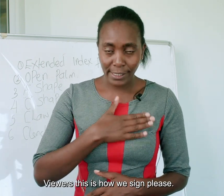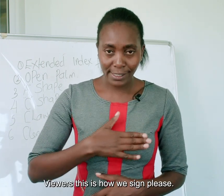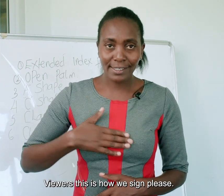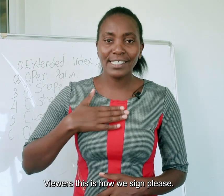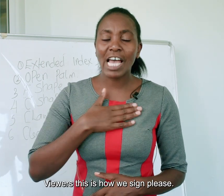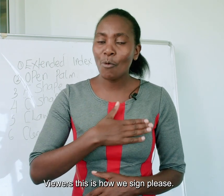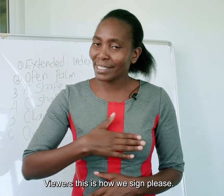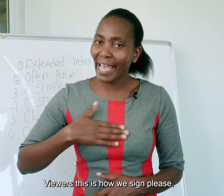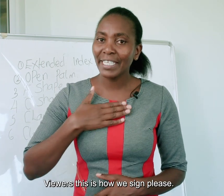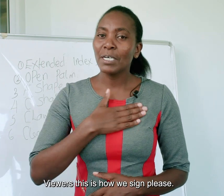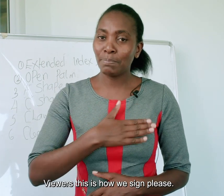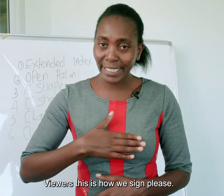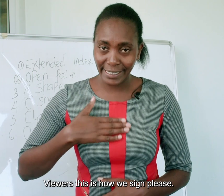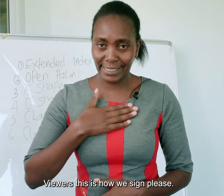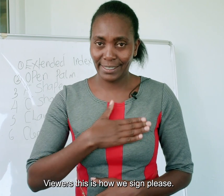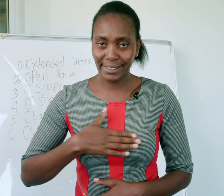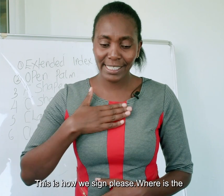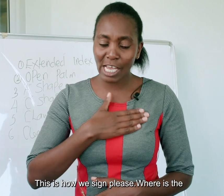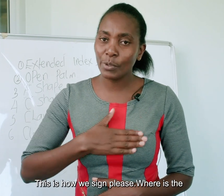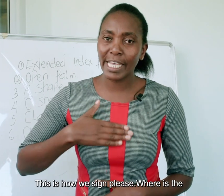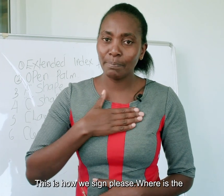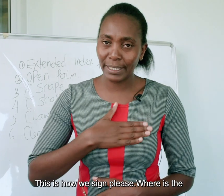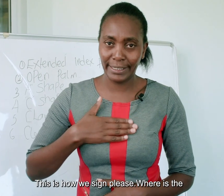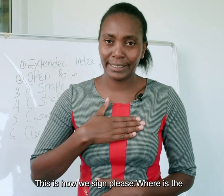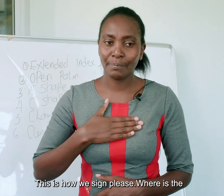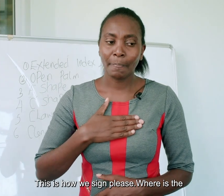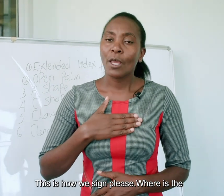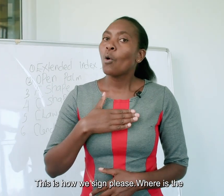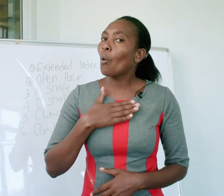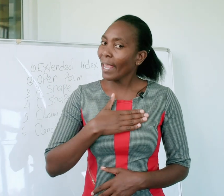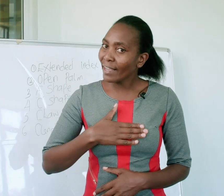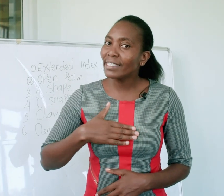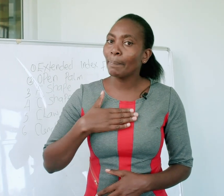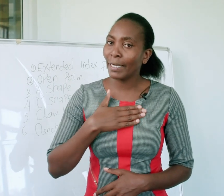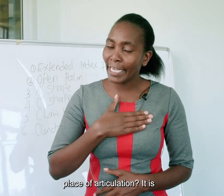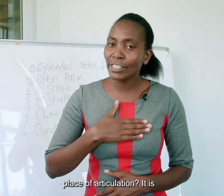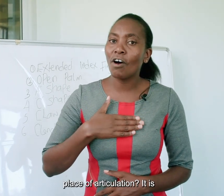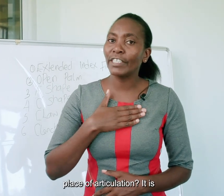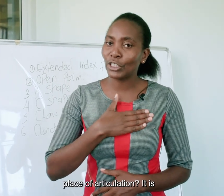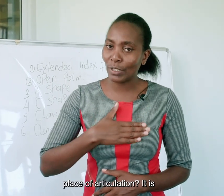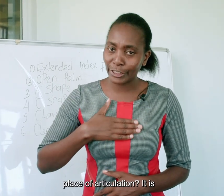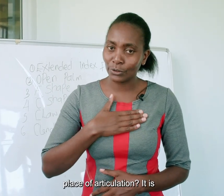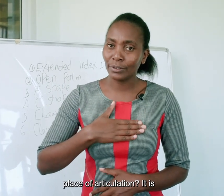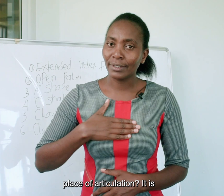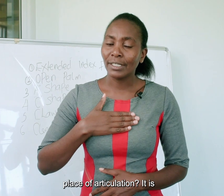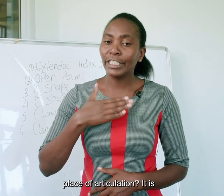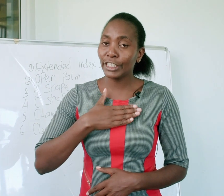Viewers, this is how we sign please. This is how we sign please. Where is the place of articulation? It is on